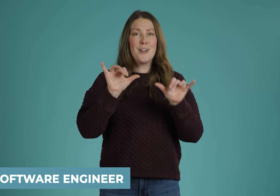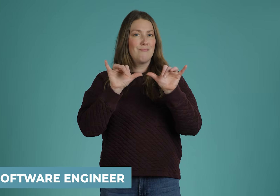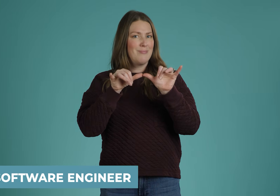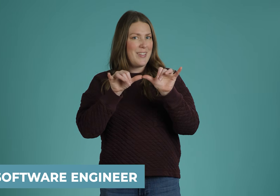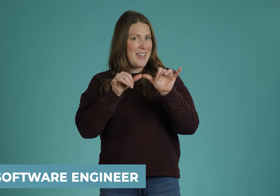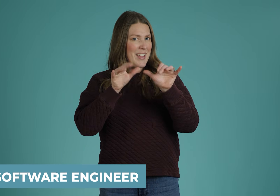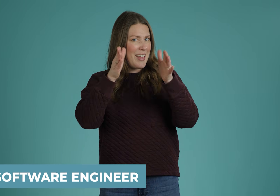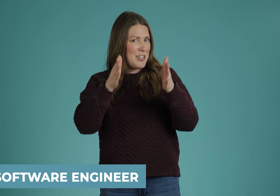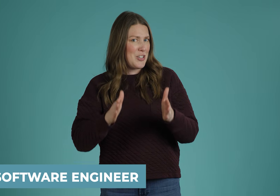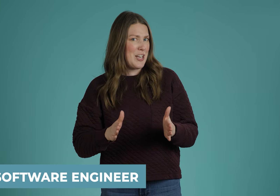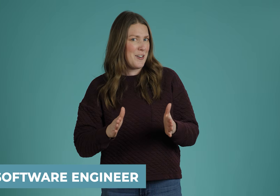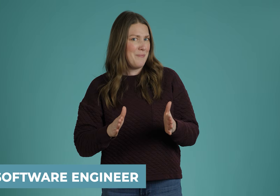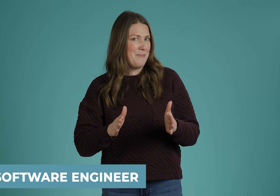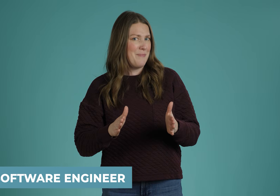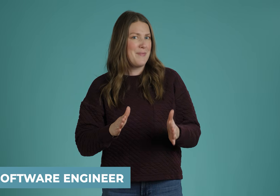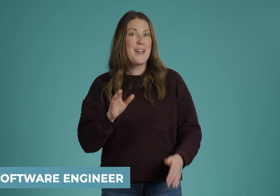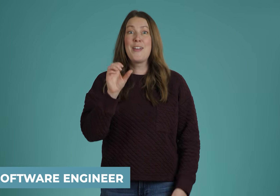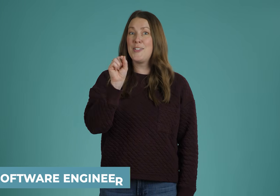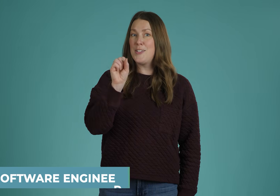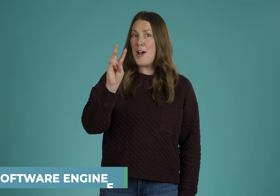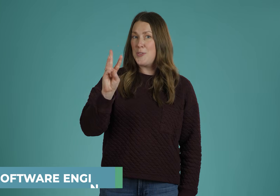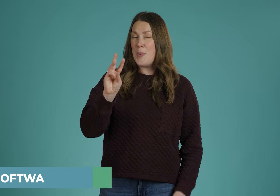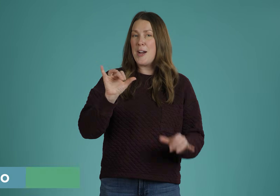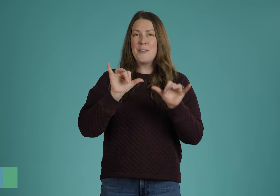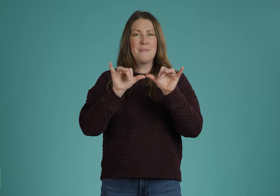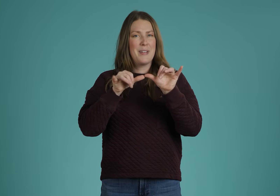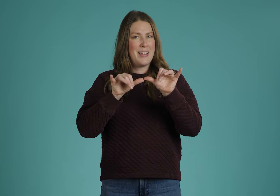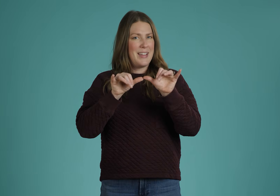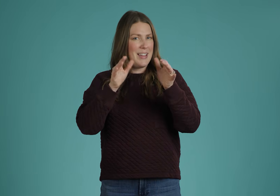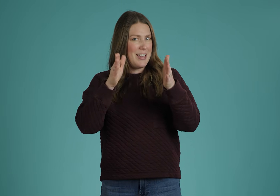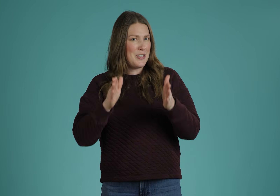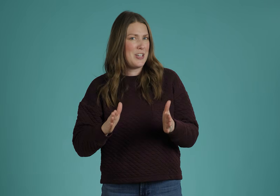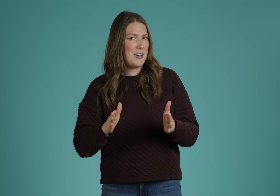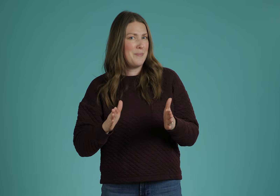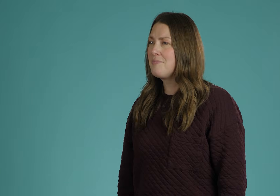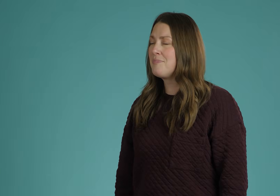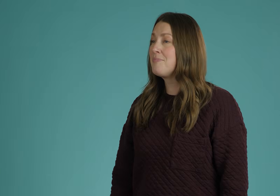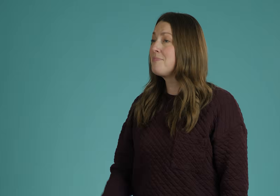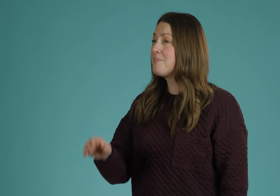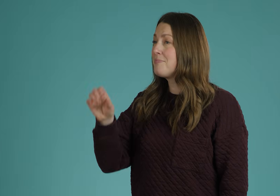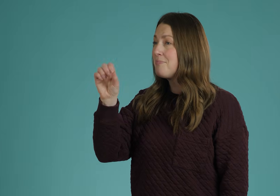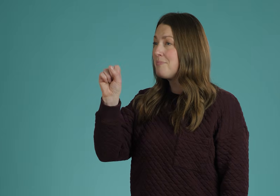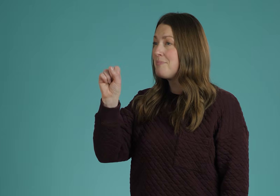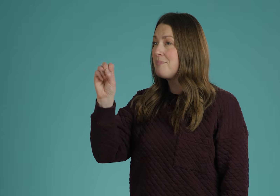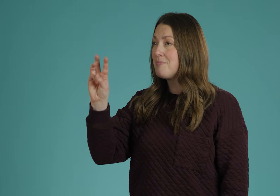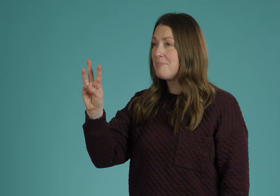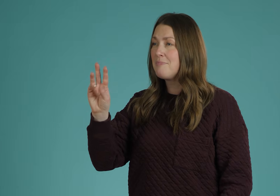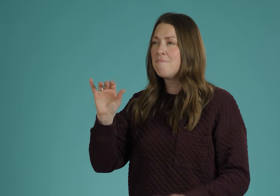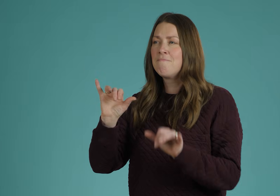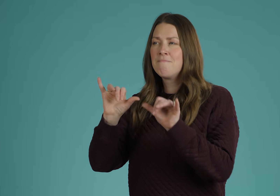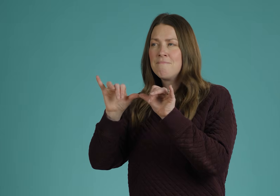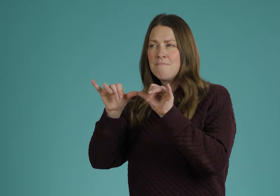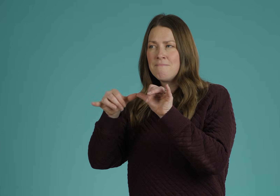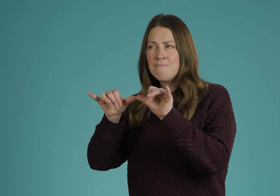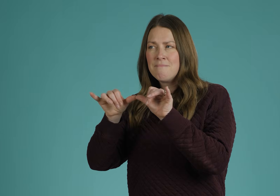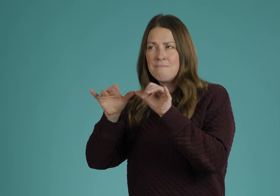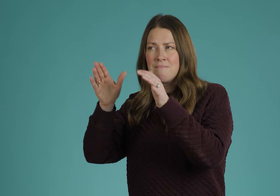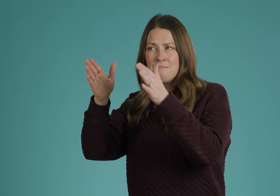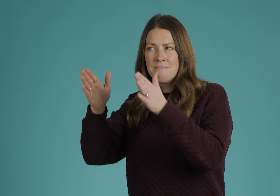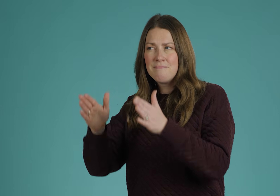Software engineer. Software engineer. Software, SW,